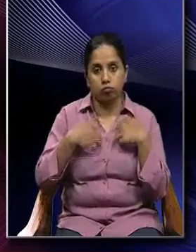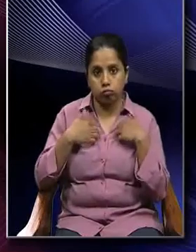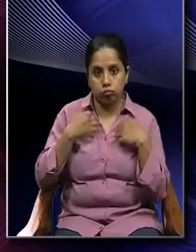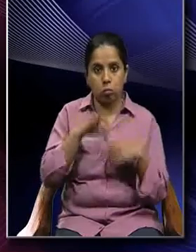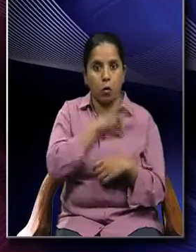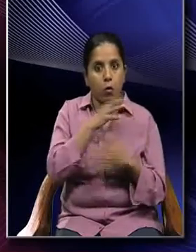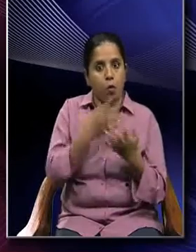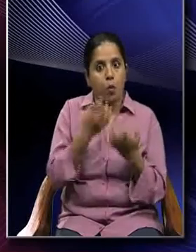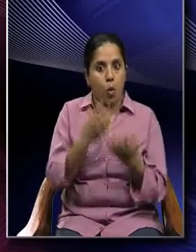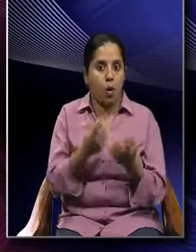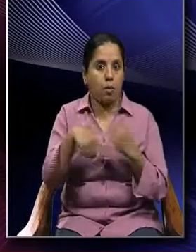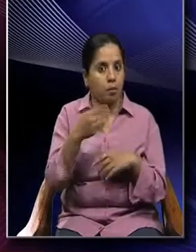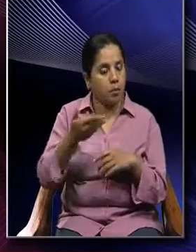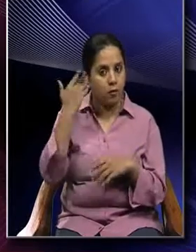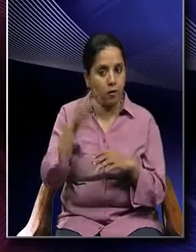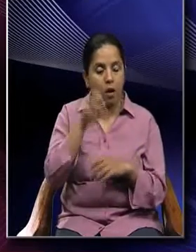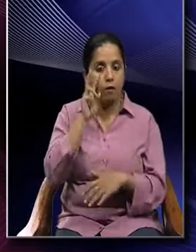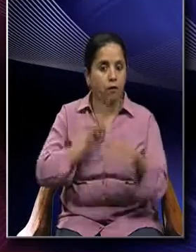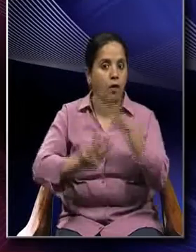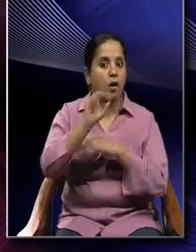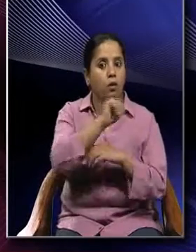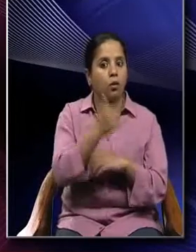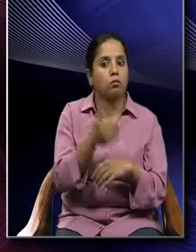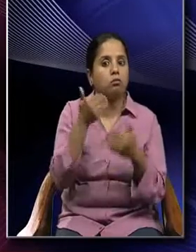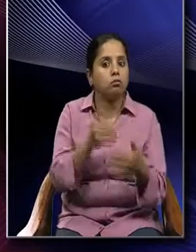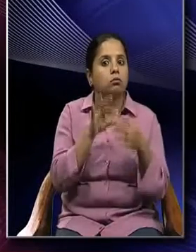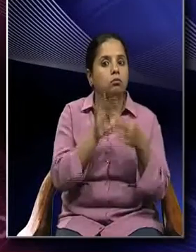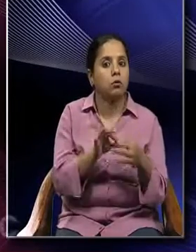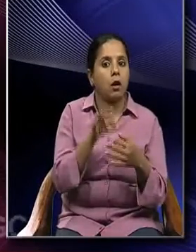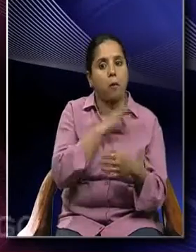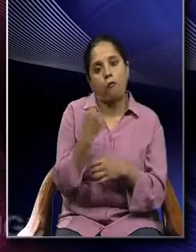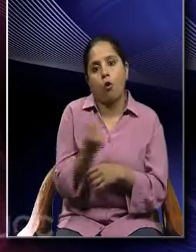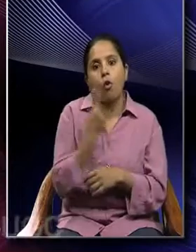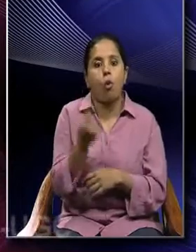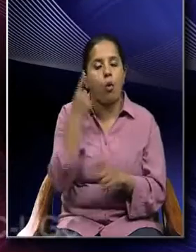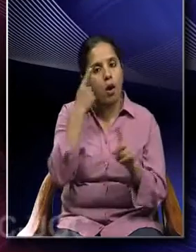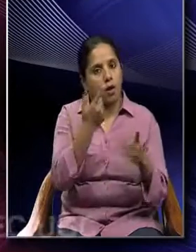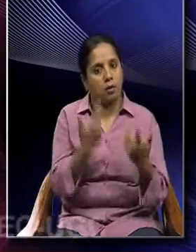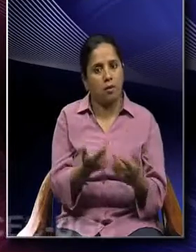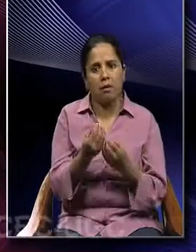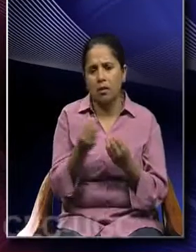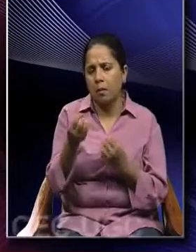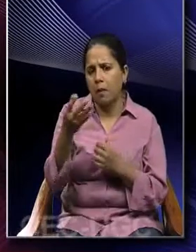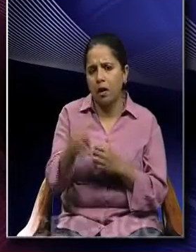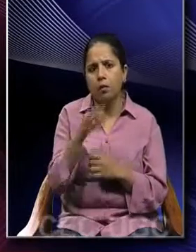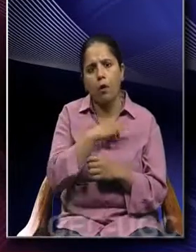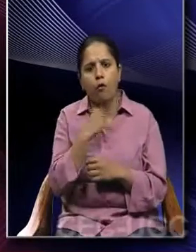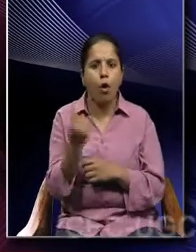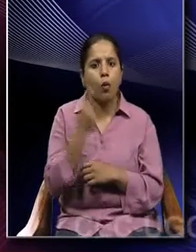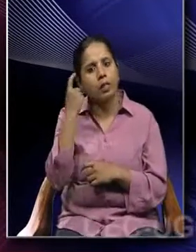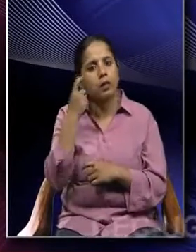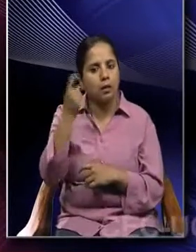profit, and their vision was restricted to profit making only, and at times merely profiteering. They